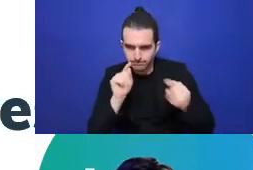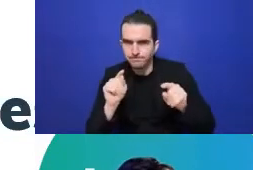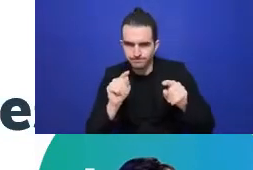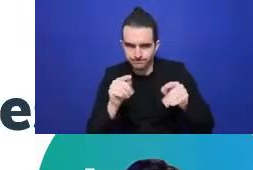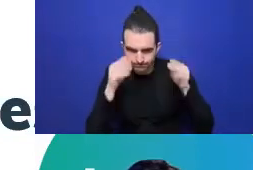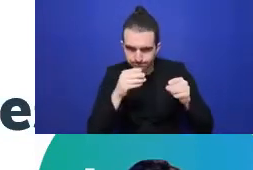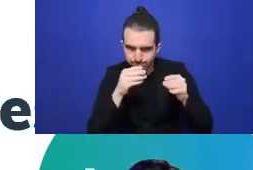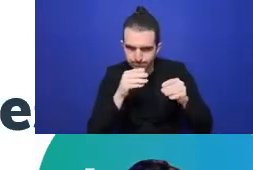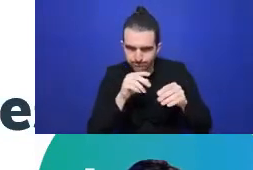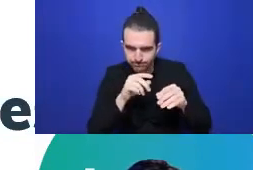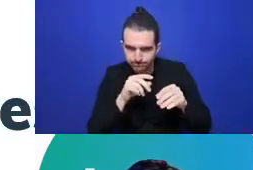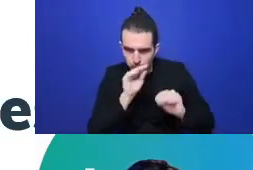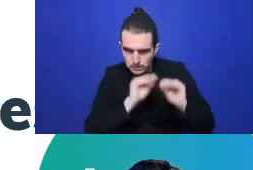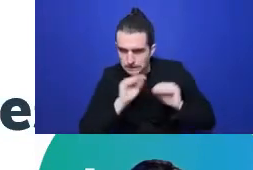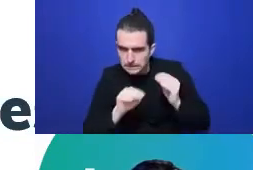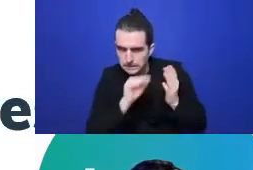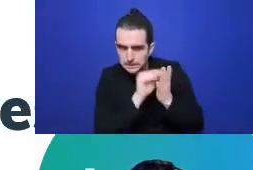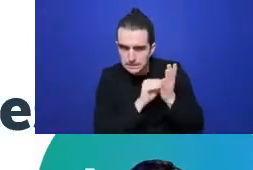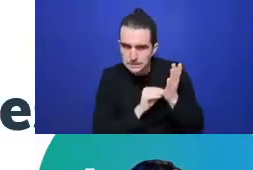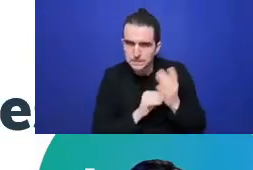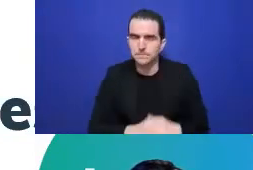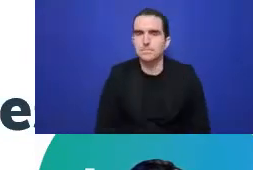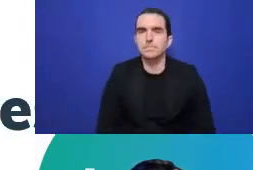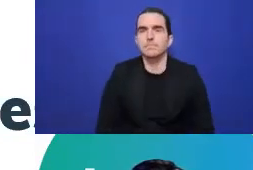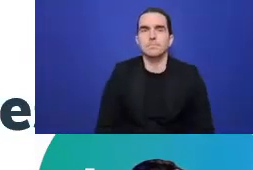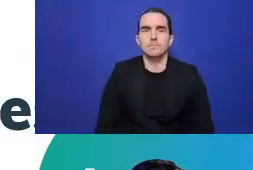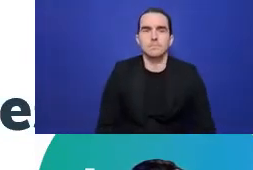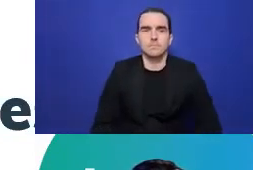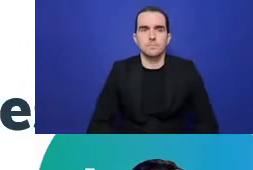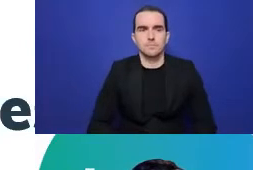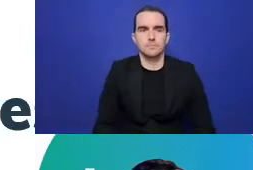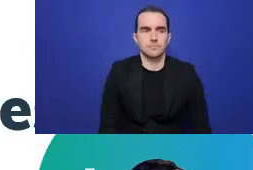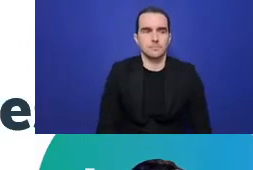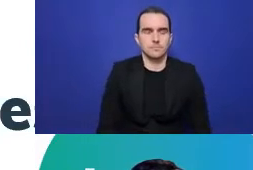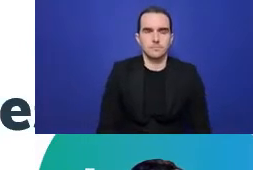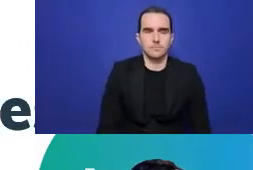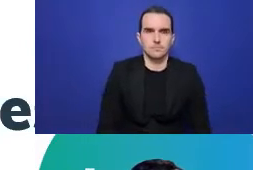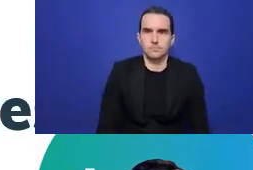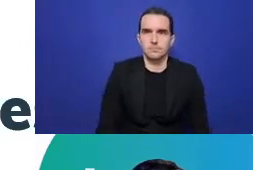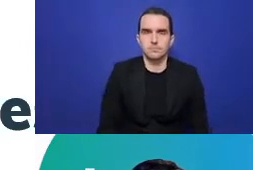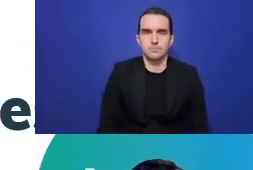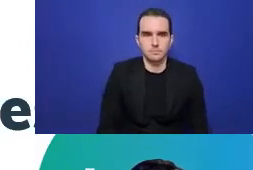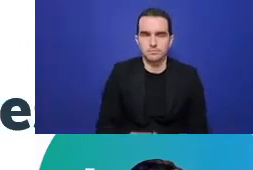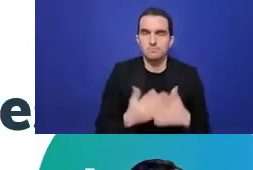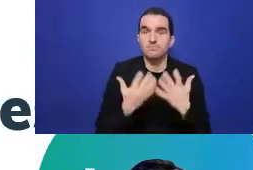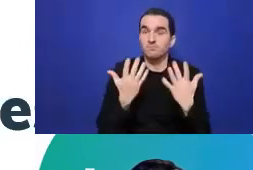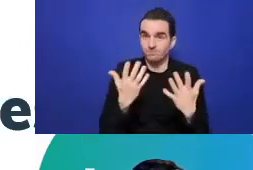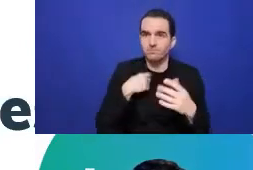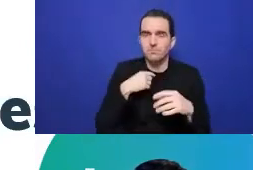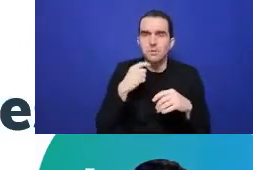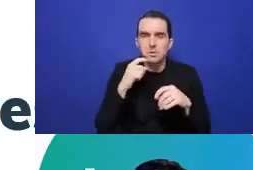This is one of the findings that I found very interesting to see the progress of